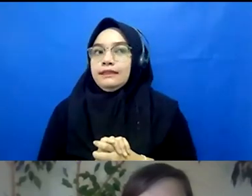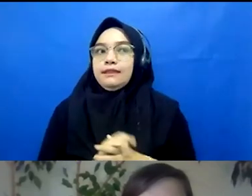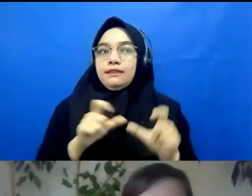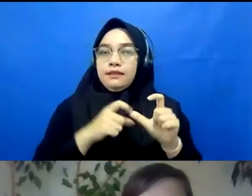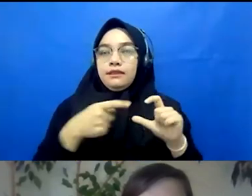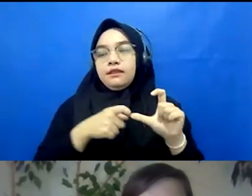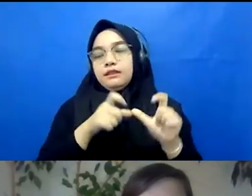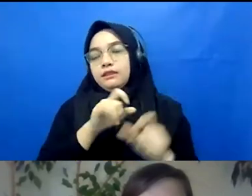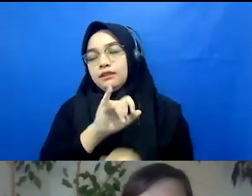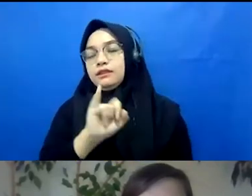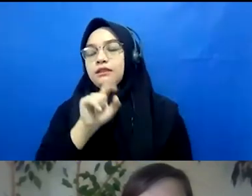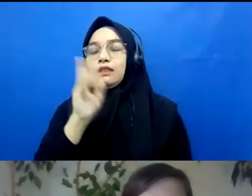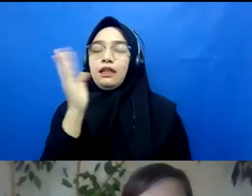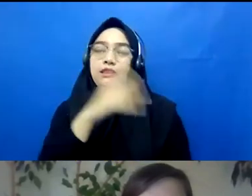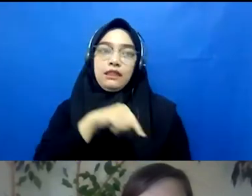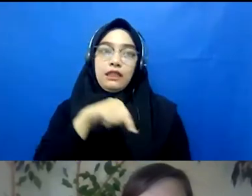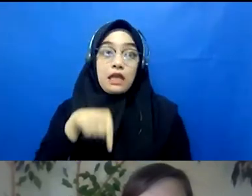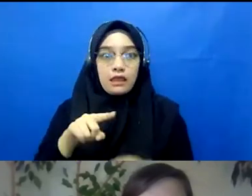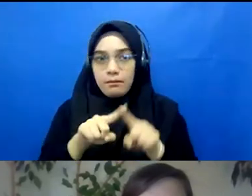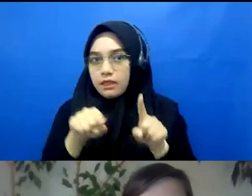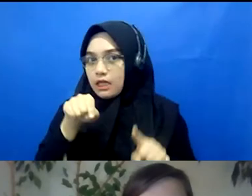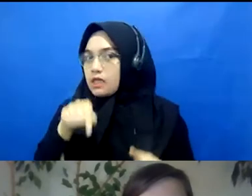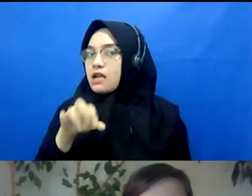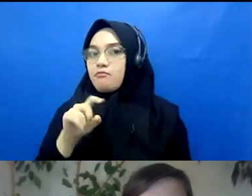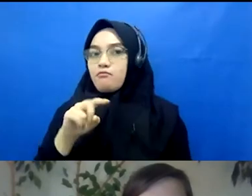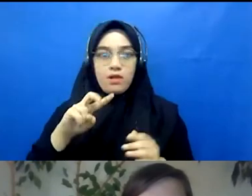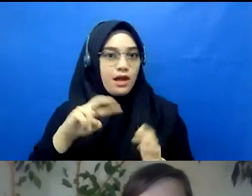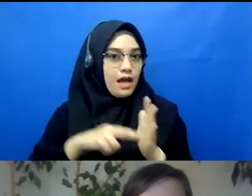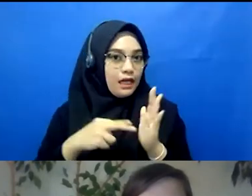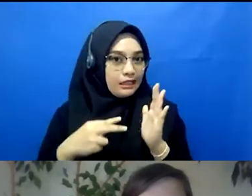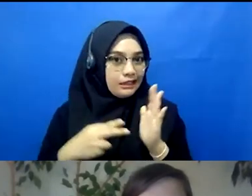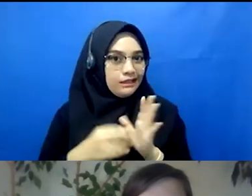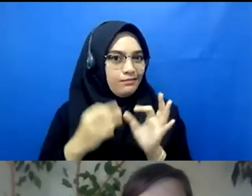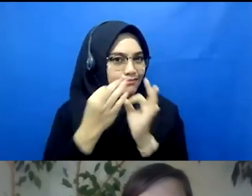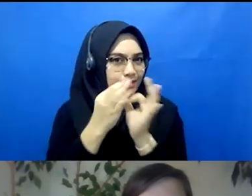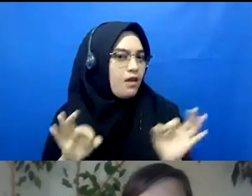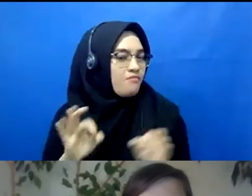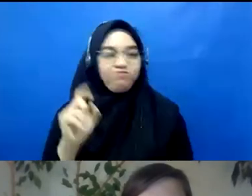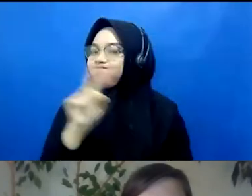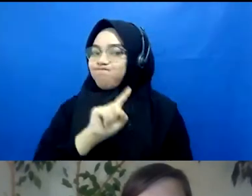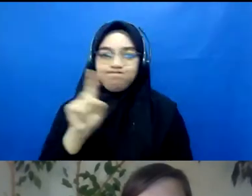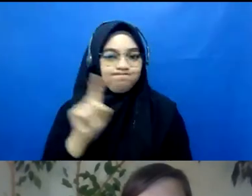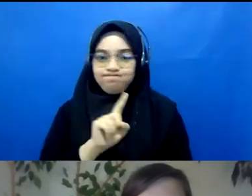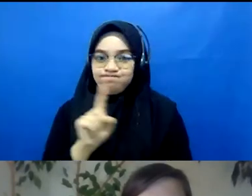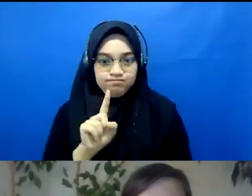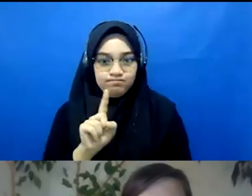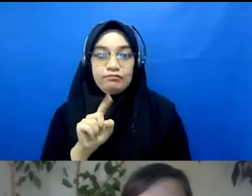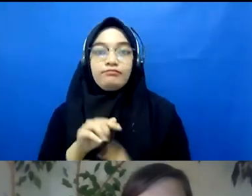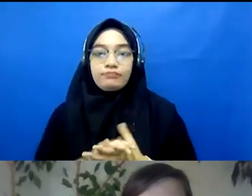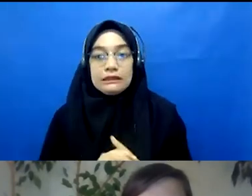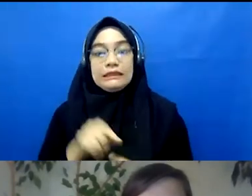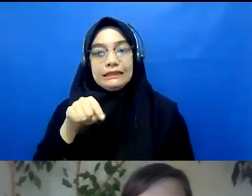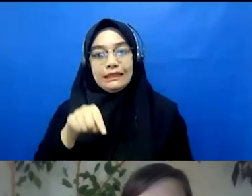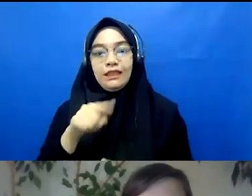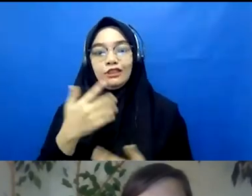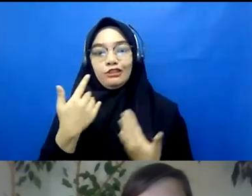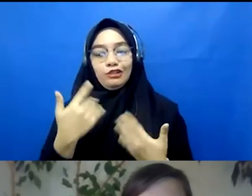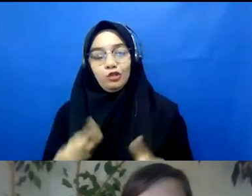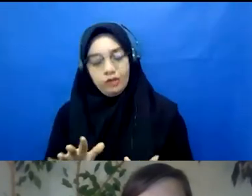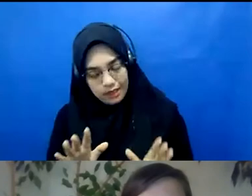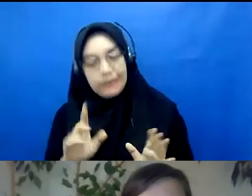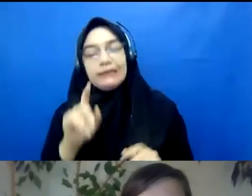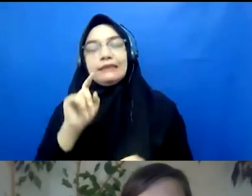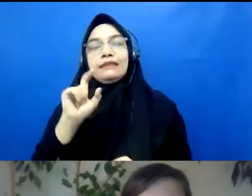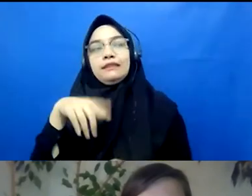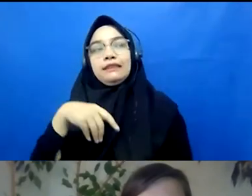the end of the journey. You know, once this whole recording has been tidied up, we will be sharing